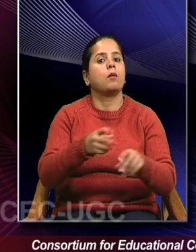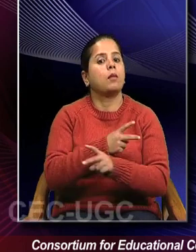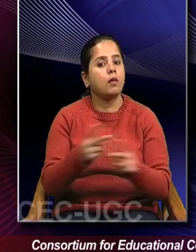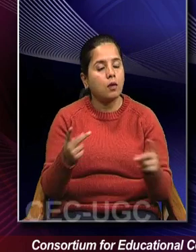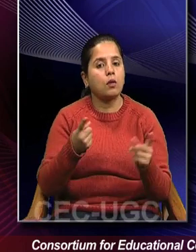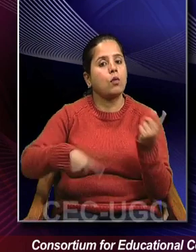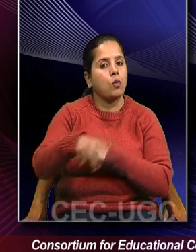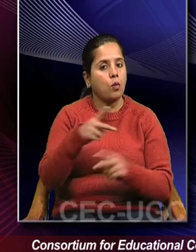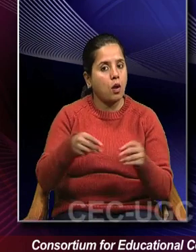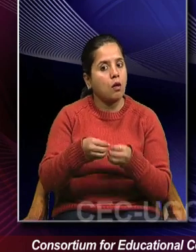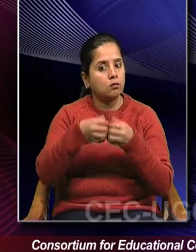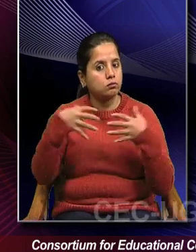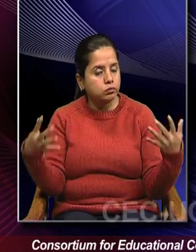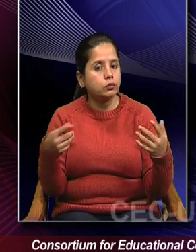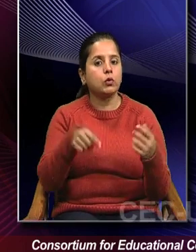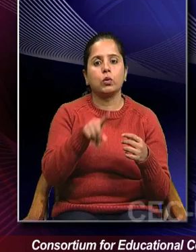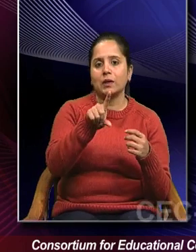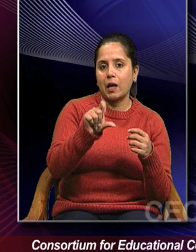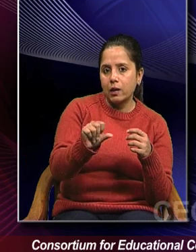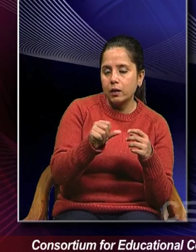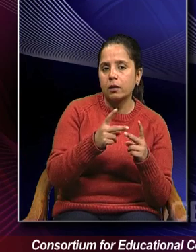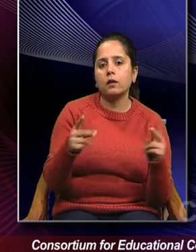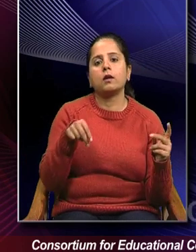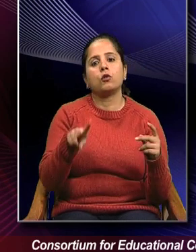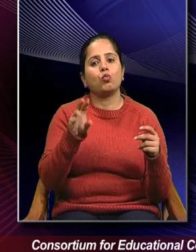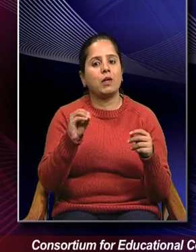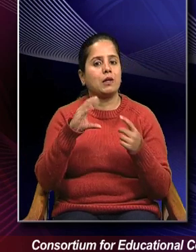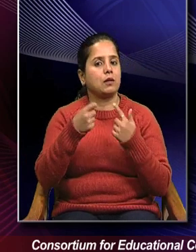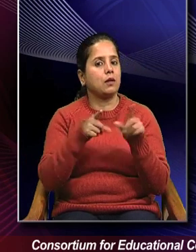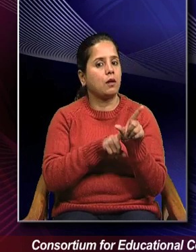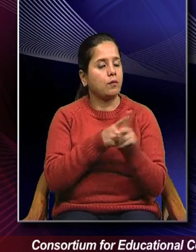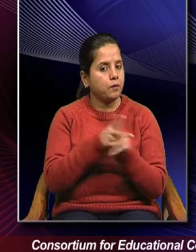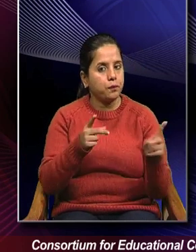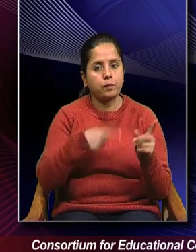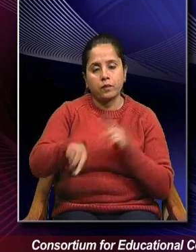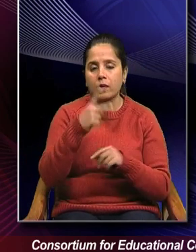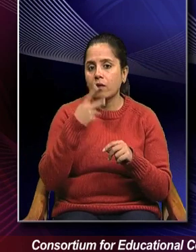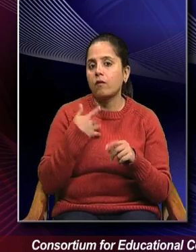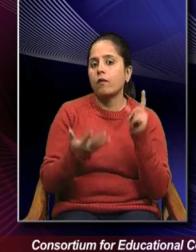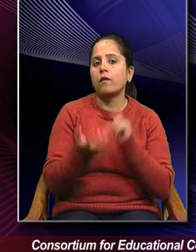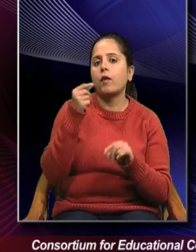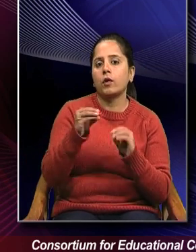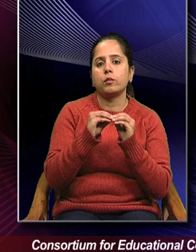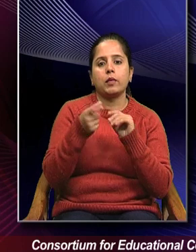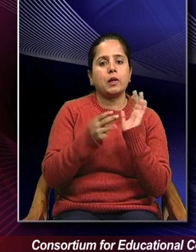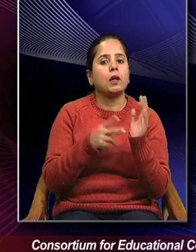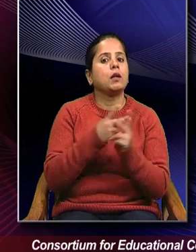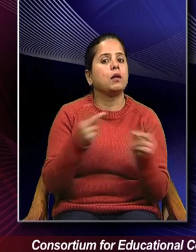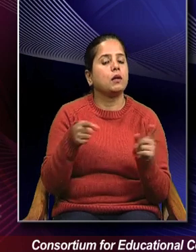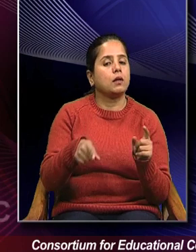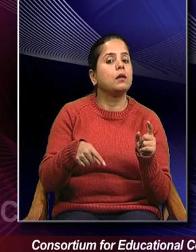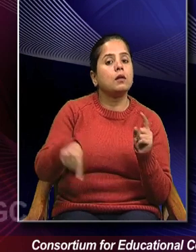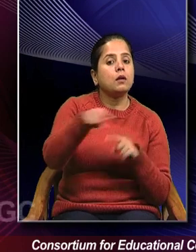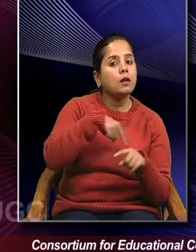expanded, especially in the 19th and the early part of the 20th century, where we find that Britain, it was extending